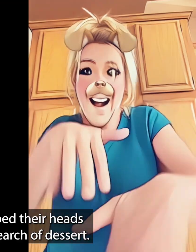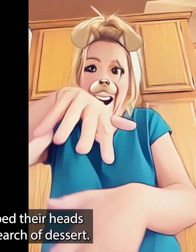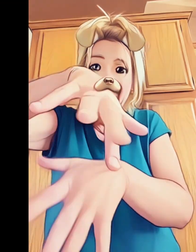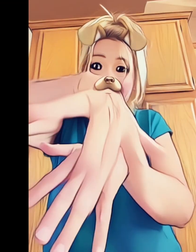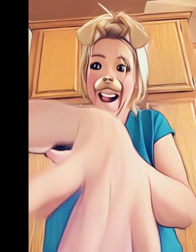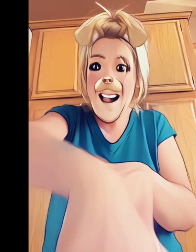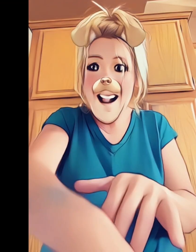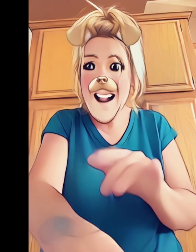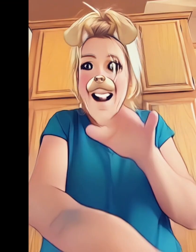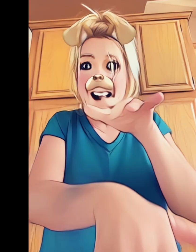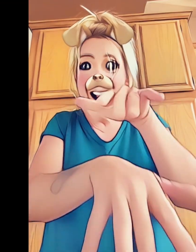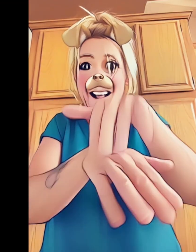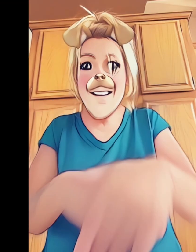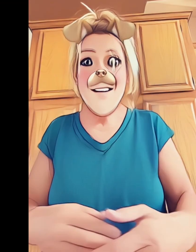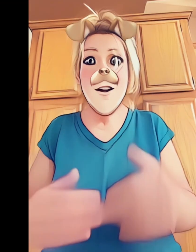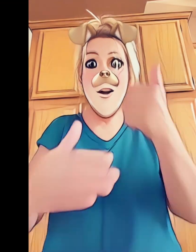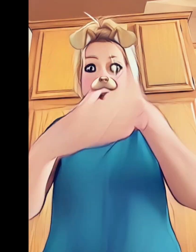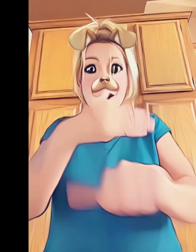of dessert.